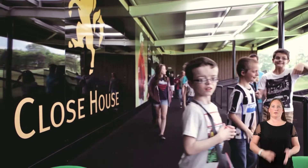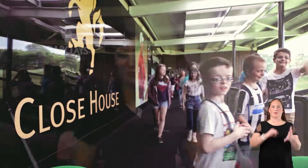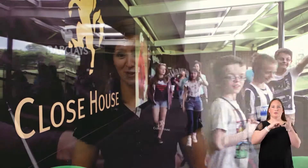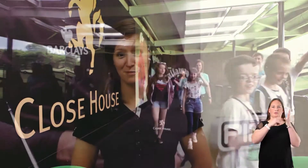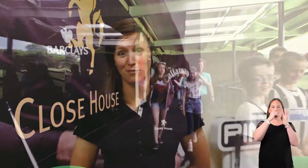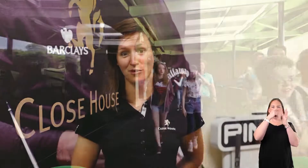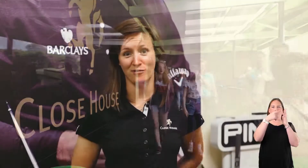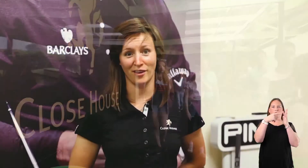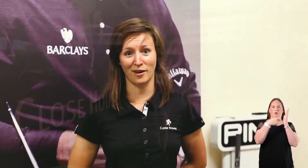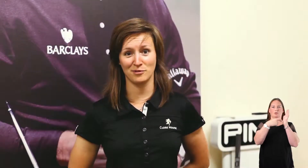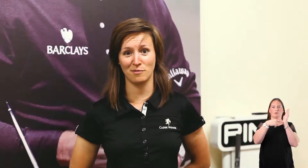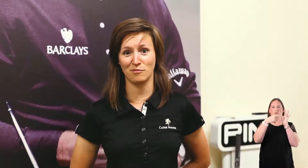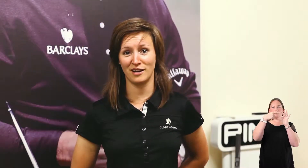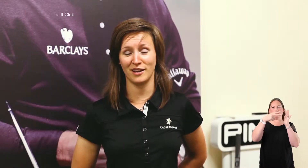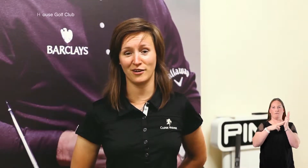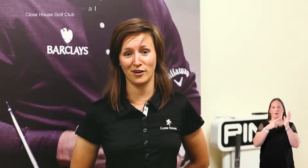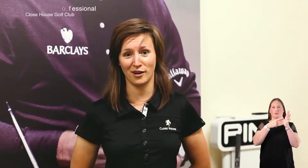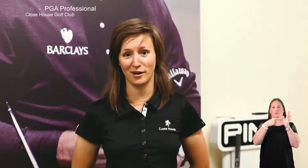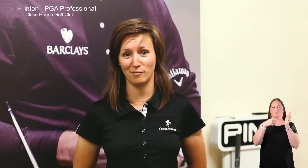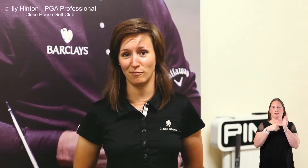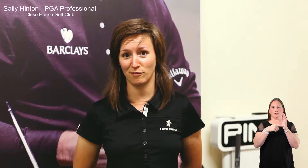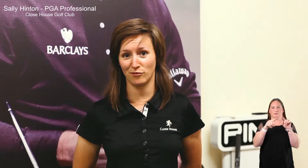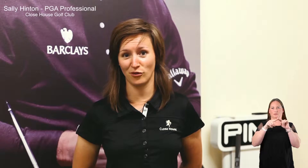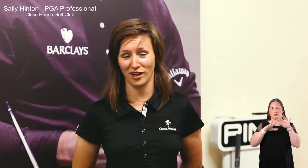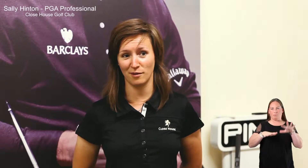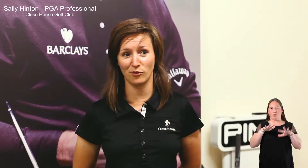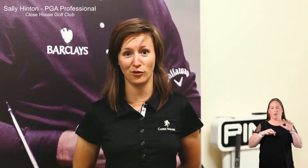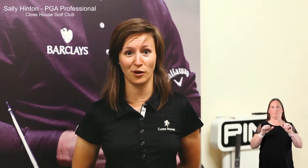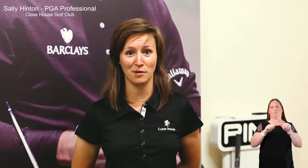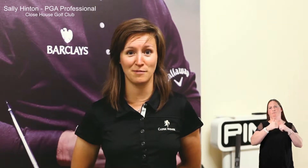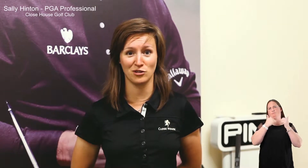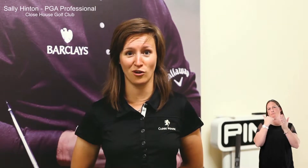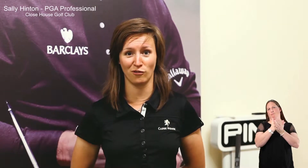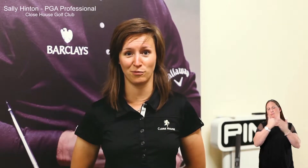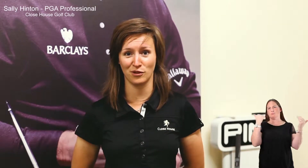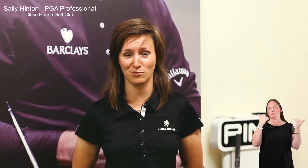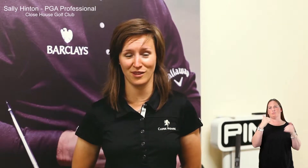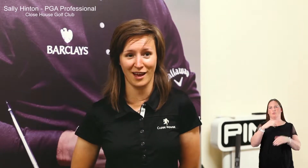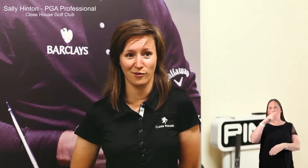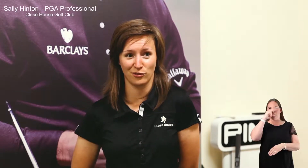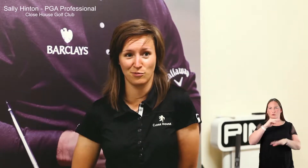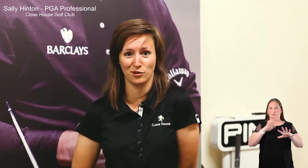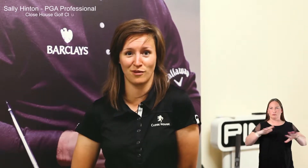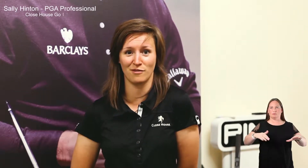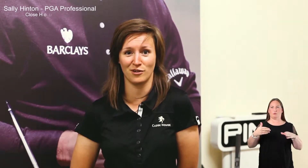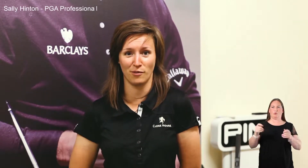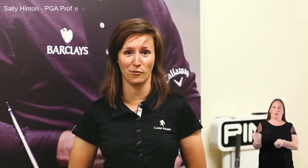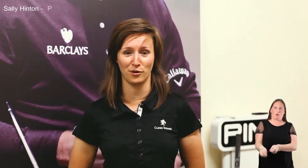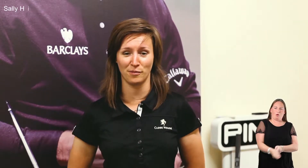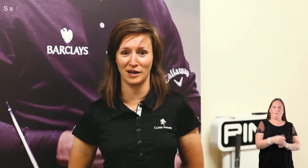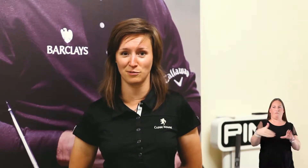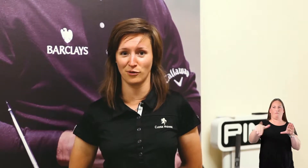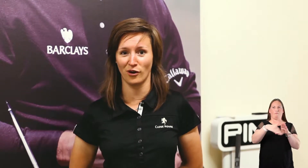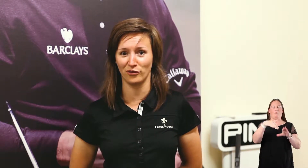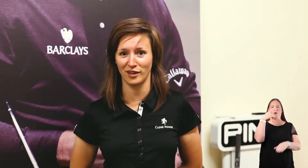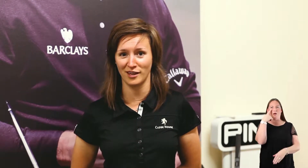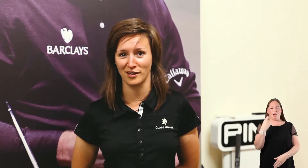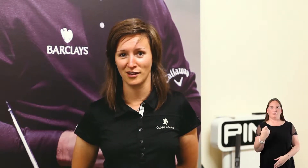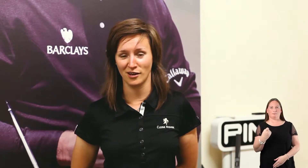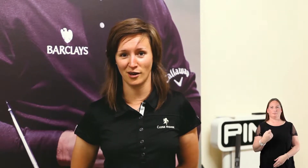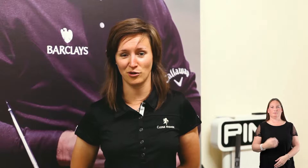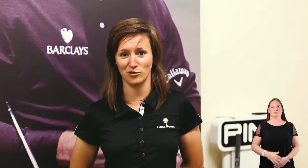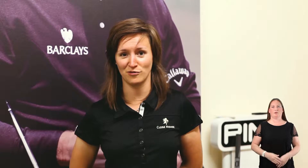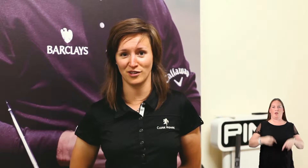I think programmes like Sportivate are absolutely brilliant for getting more young people into golf, because without the Sportivate, a friend of mine wouldn't have been able to put on